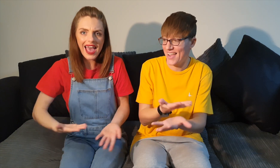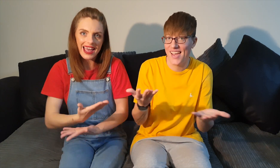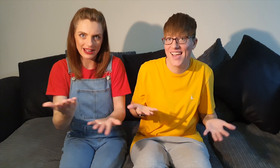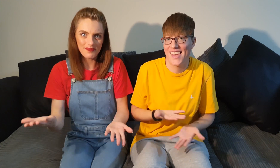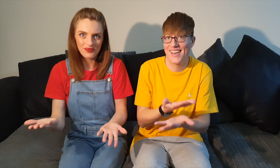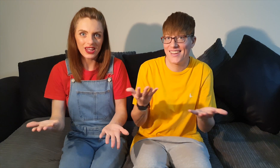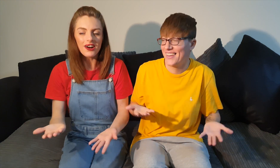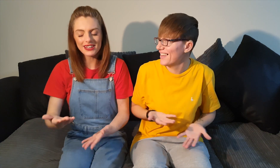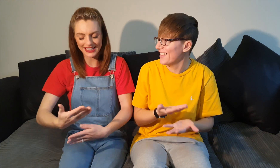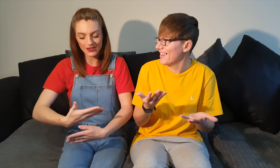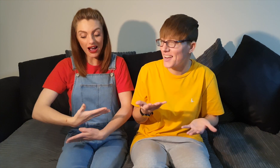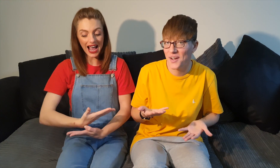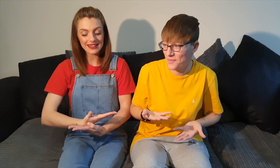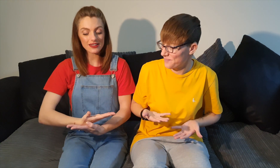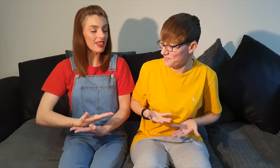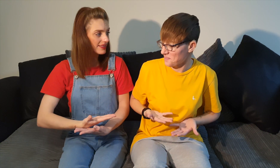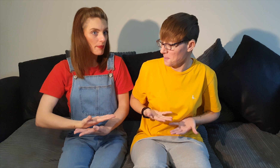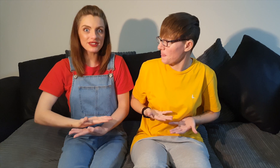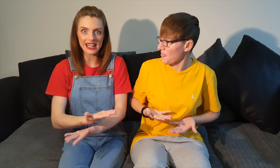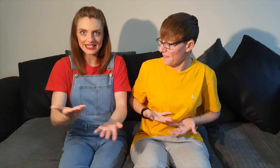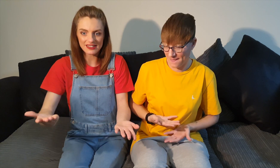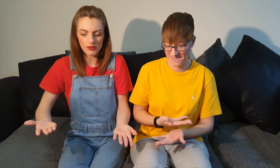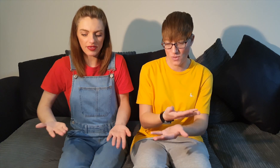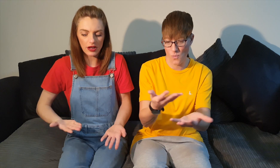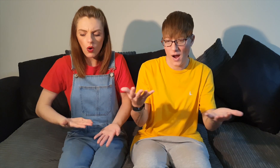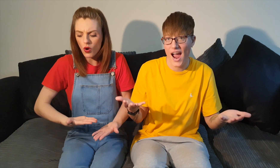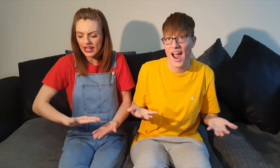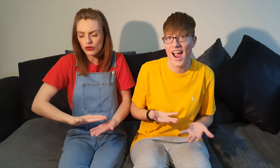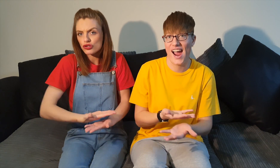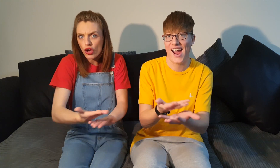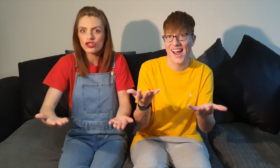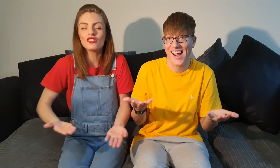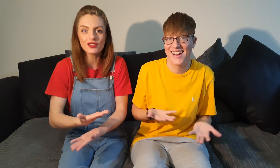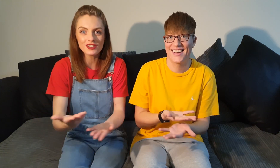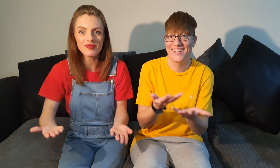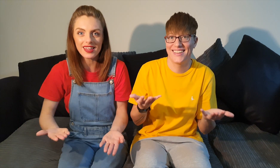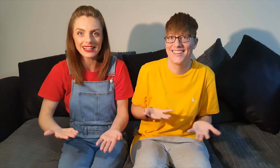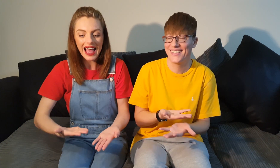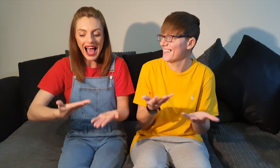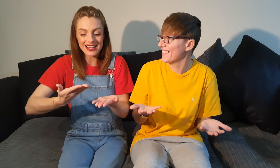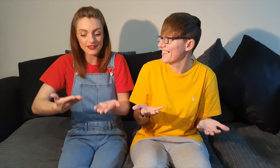where. Okay, so your hands like they're presenting something, or like you're searching for something. Hands